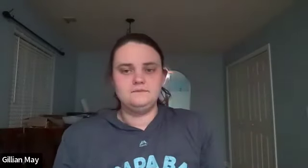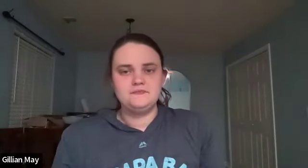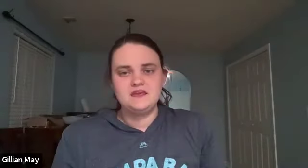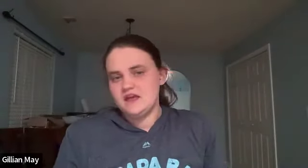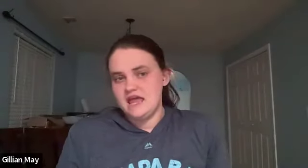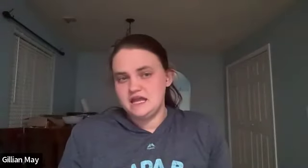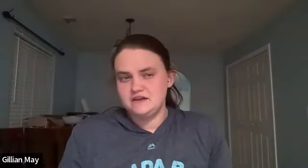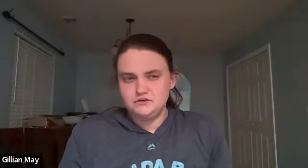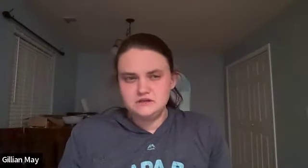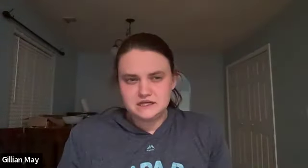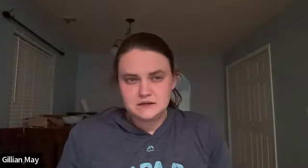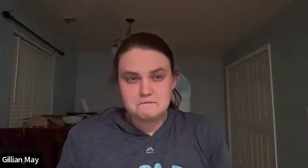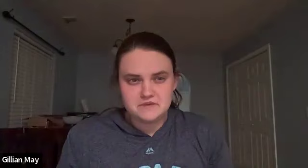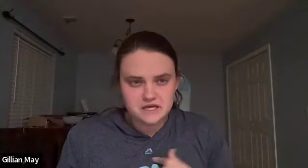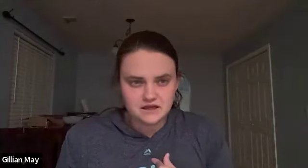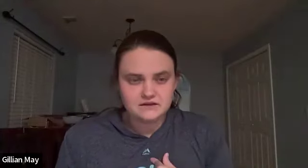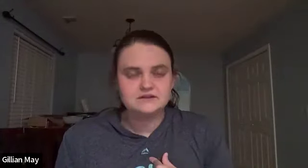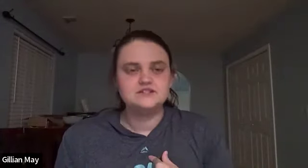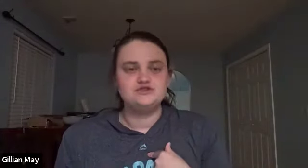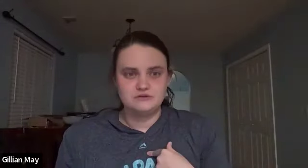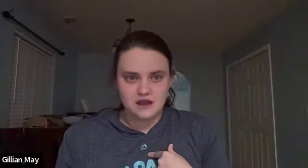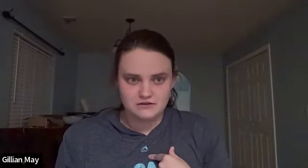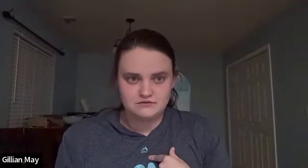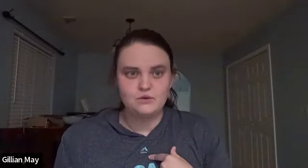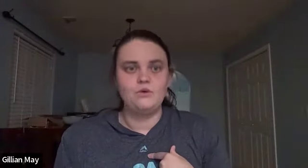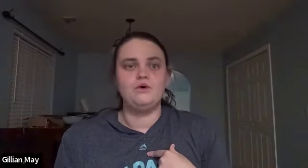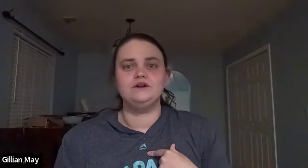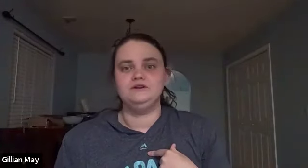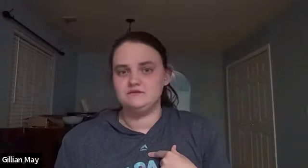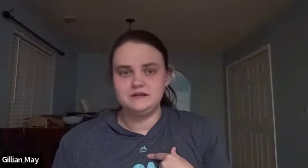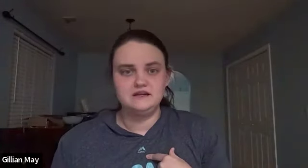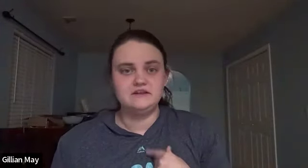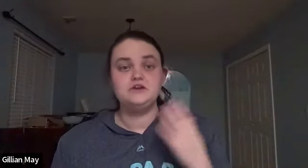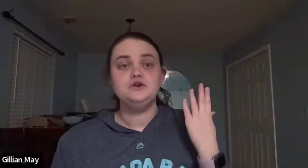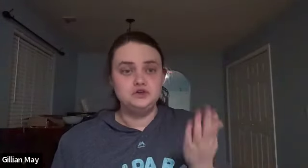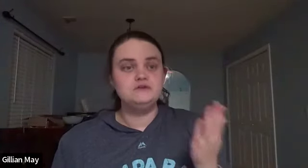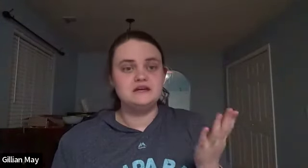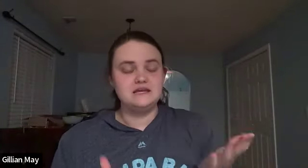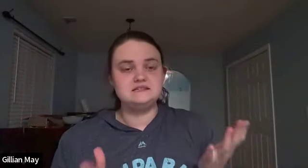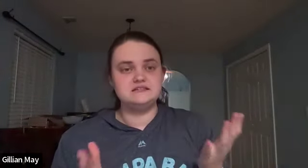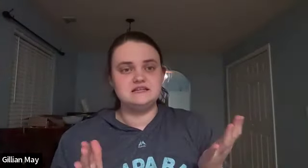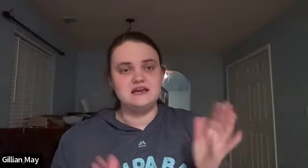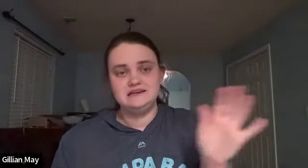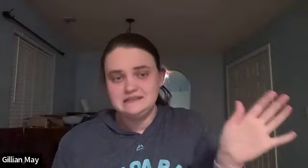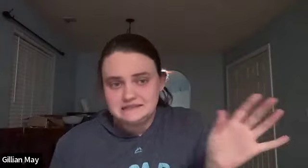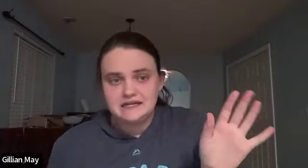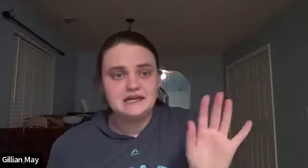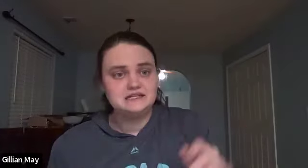And if you need me to slow down or you need to repeat anything, you can easily say, hey,